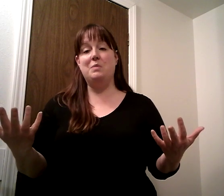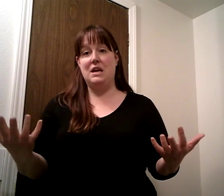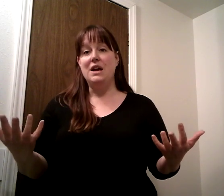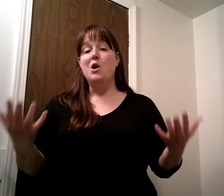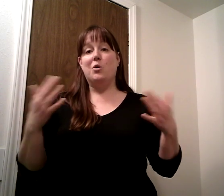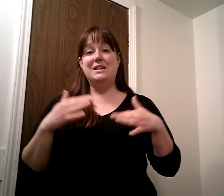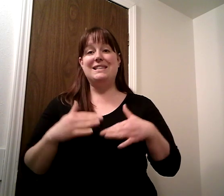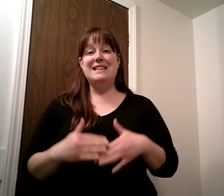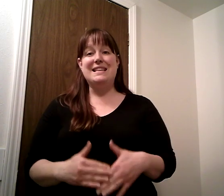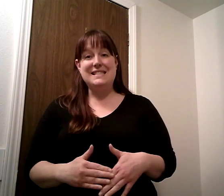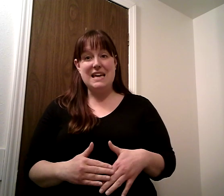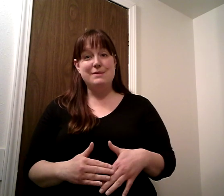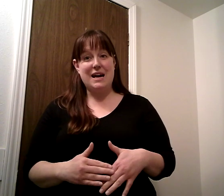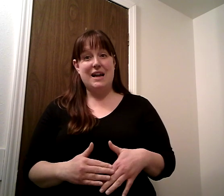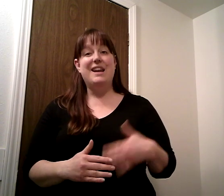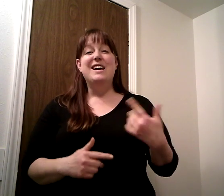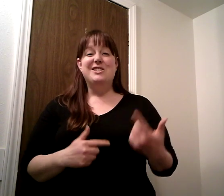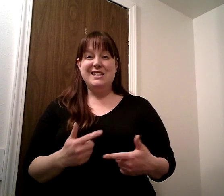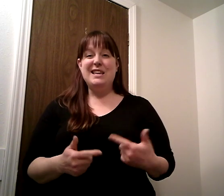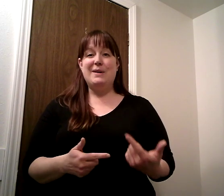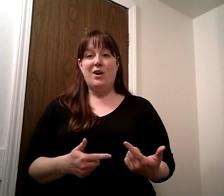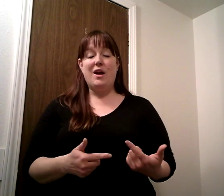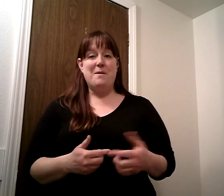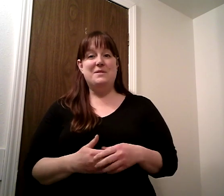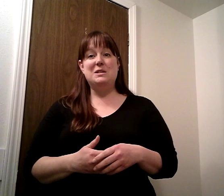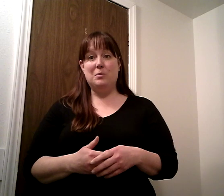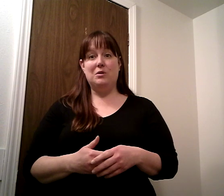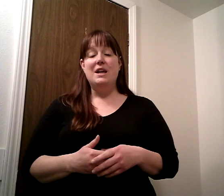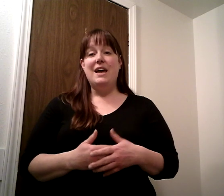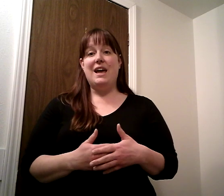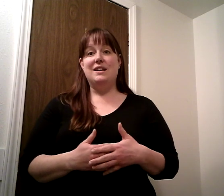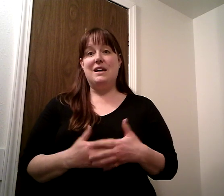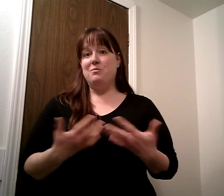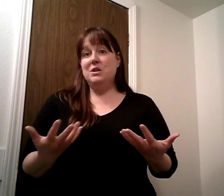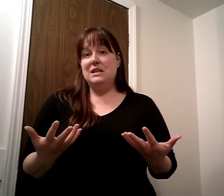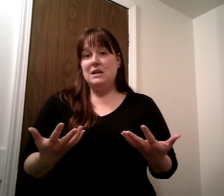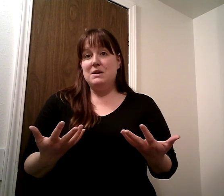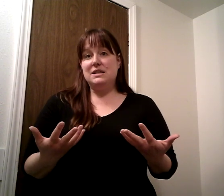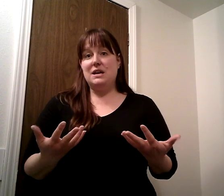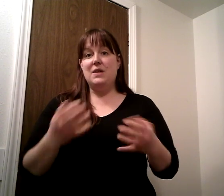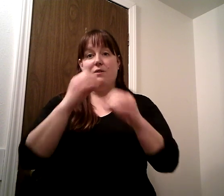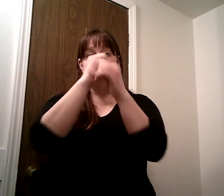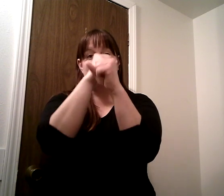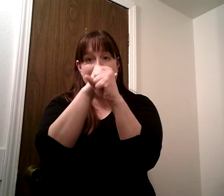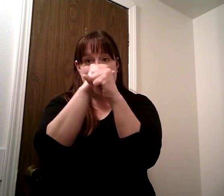be. We're going to sign the same sign just to keep it simple, and really it means the same thing, right? So we're going to